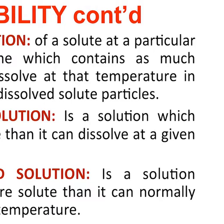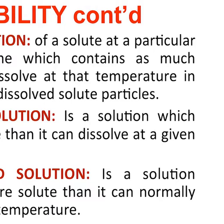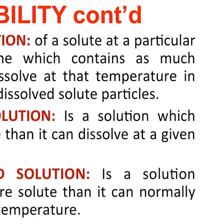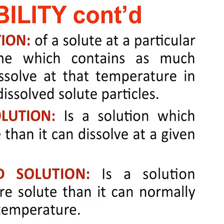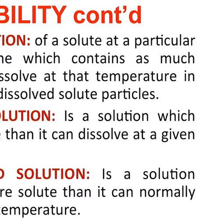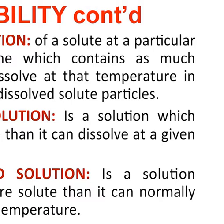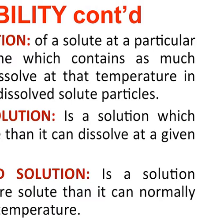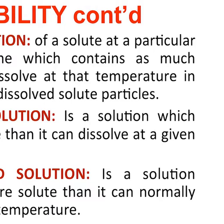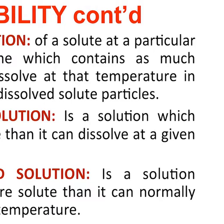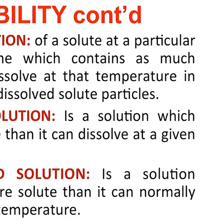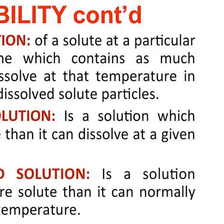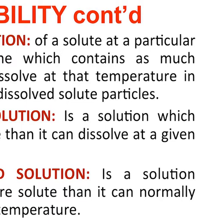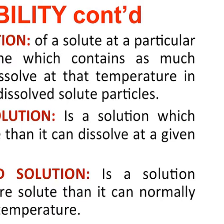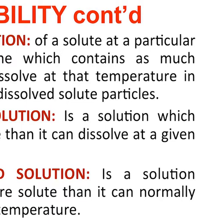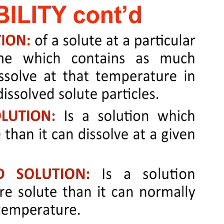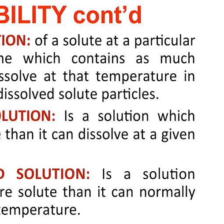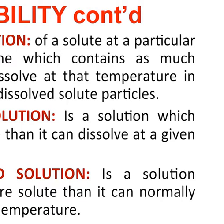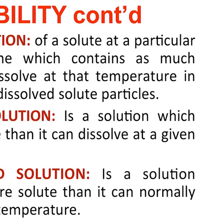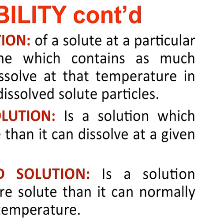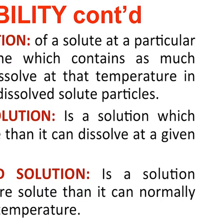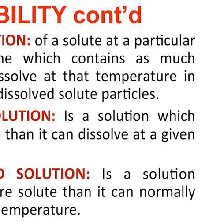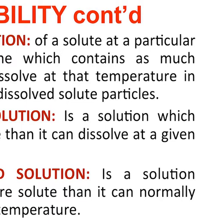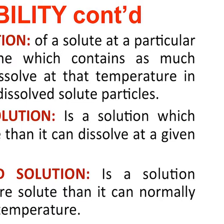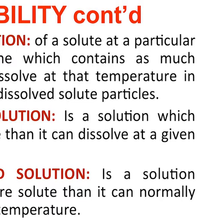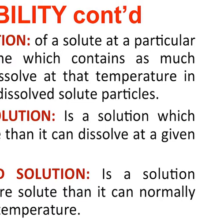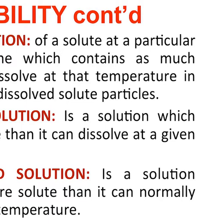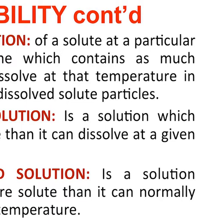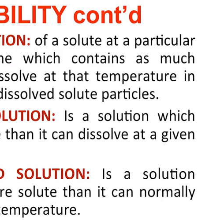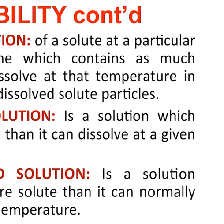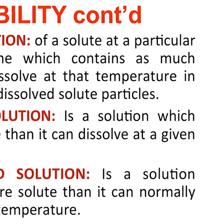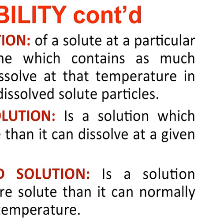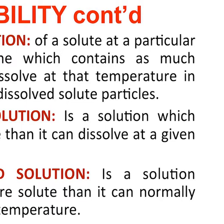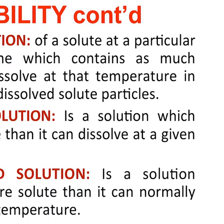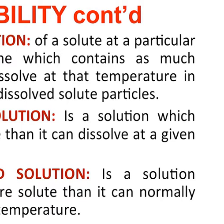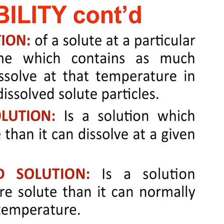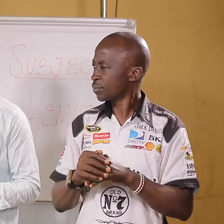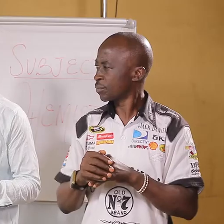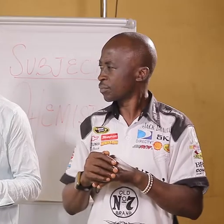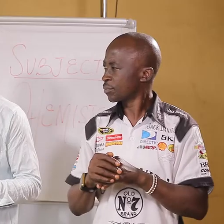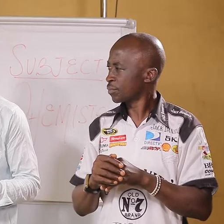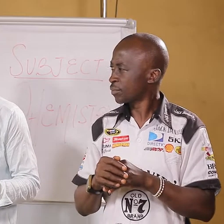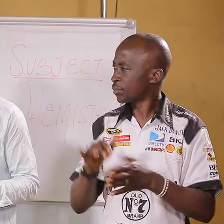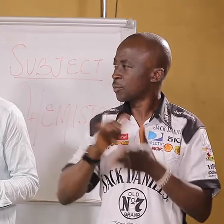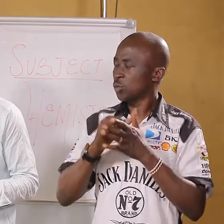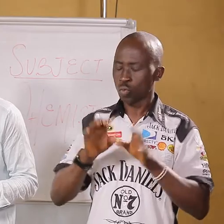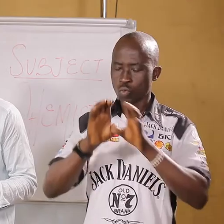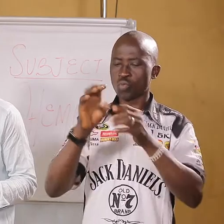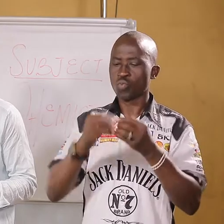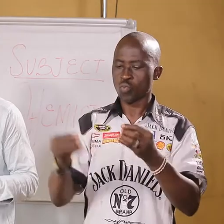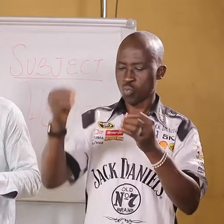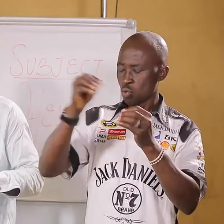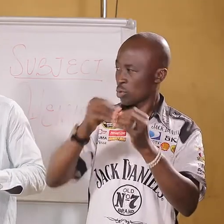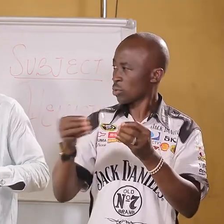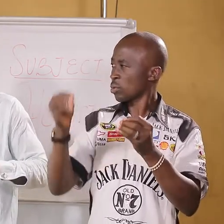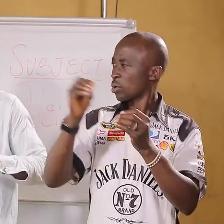can dissolve at a given temperature in the presence of undissolved solute particles. That is, you continue to add the